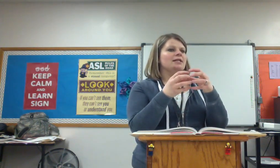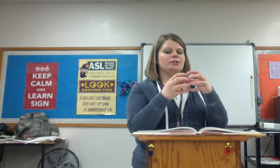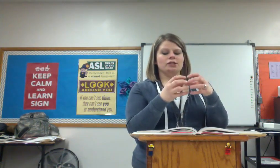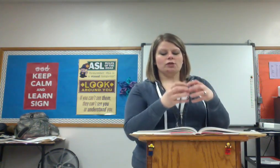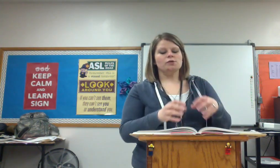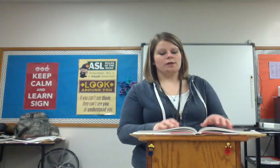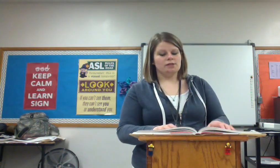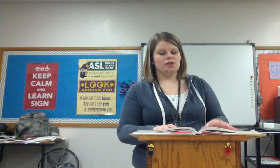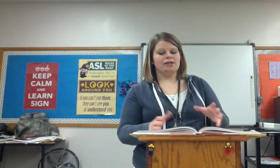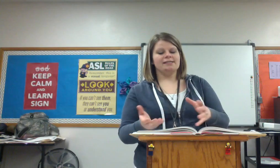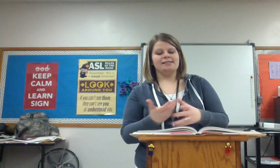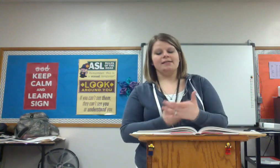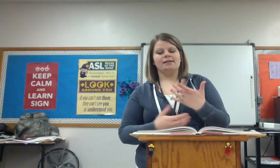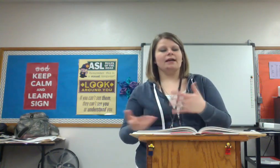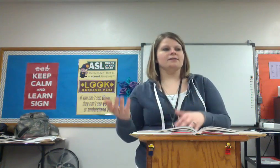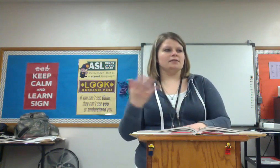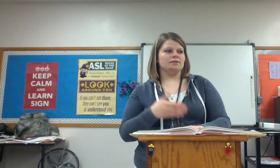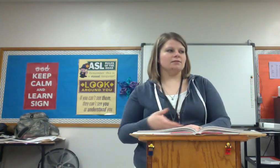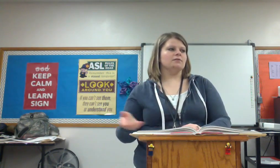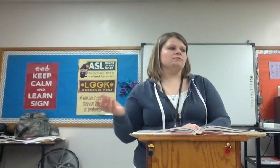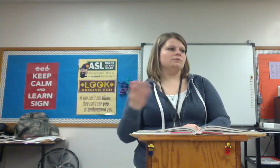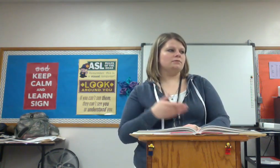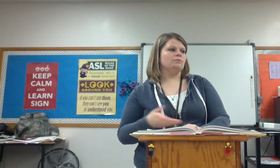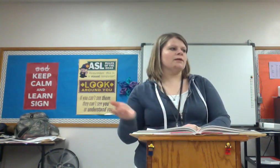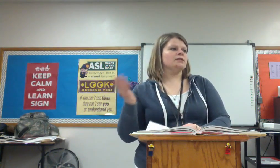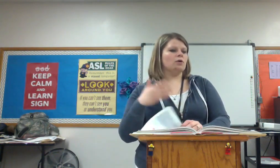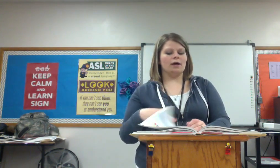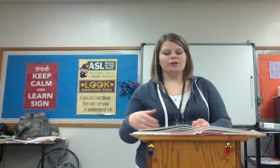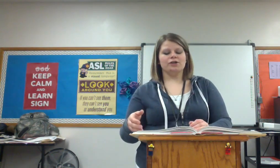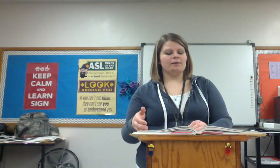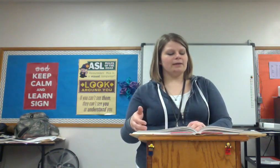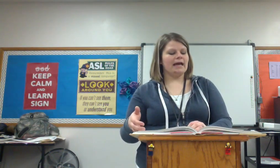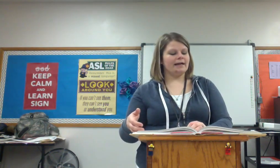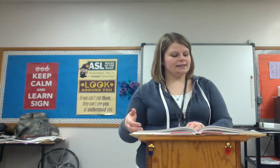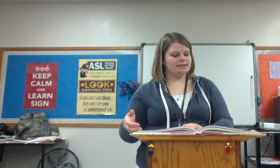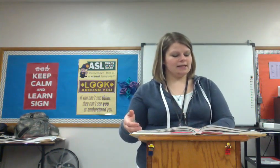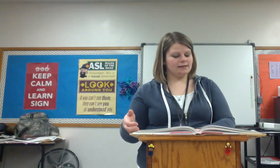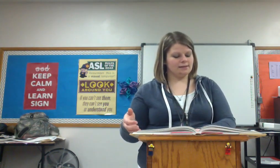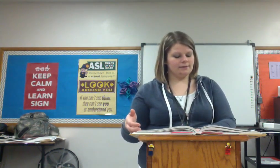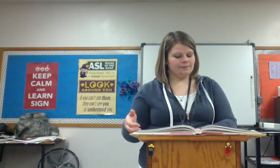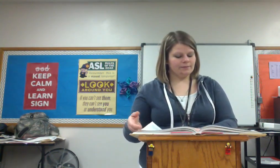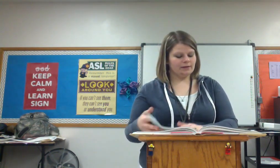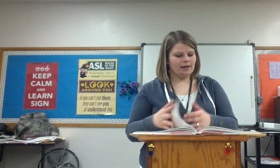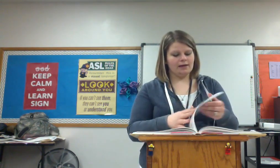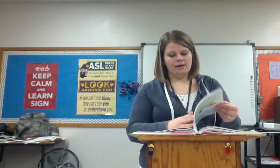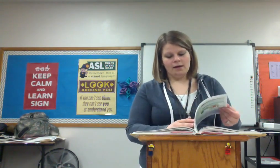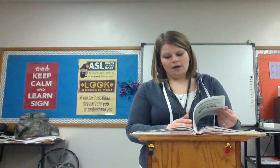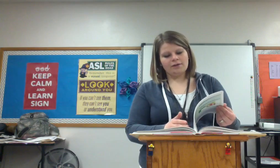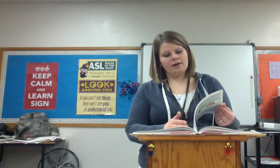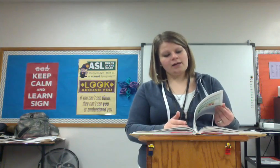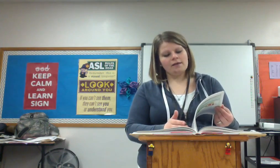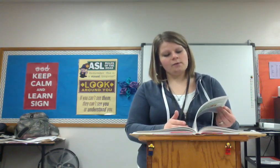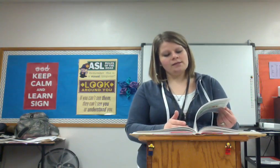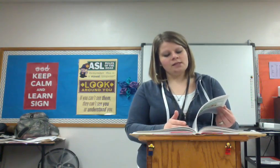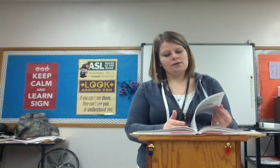to just those ones. You're gonna see as the weeks go on, you're gonna be adding to that. Okay. Are there any other ones that you guys